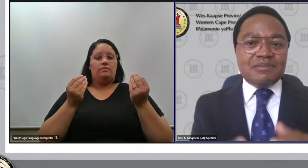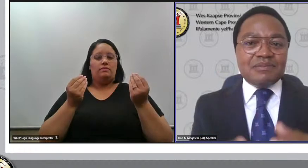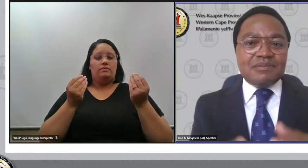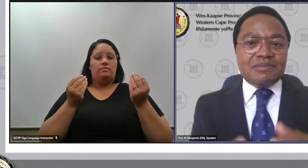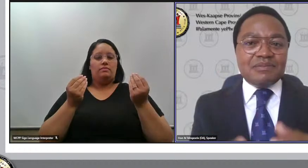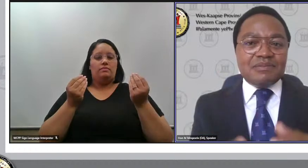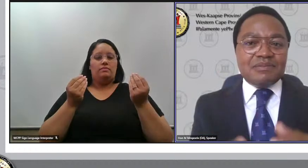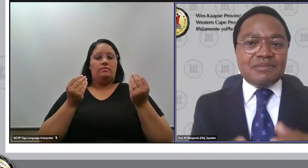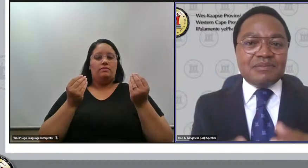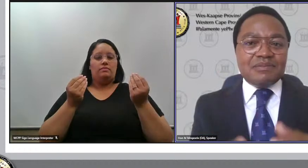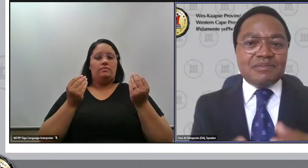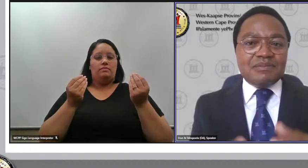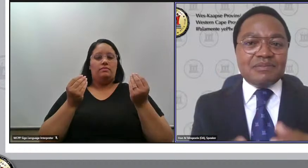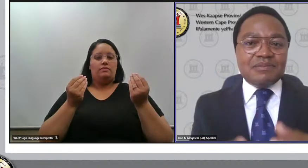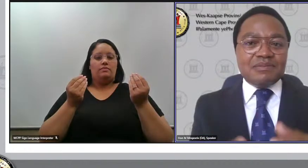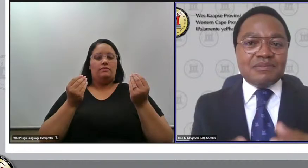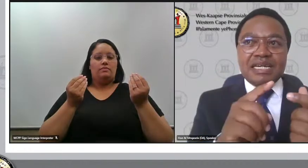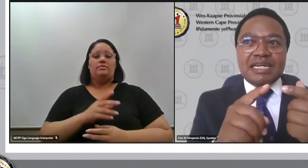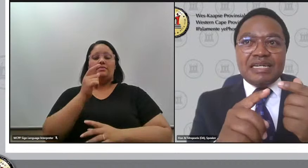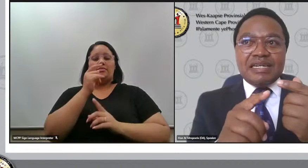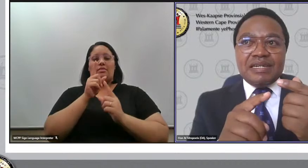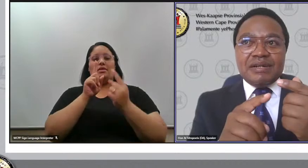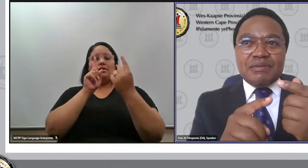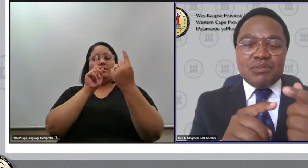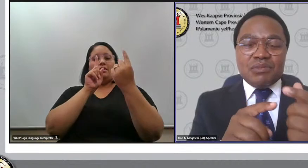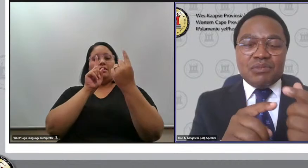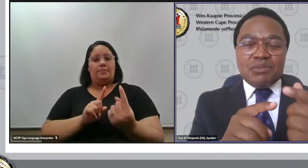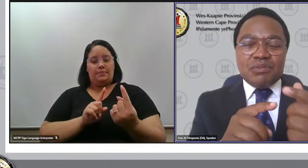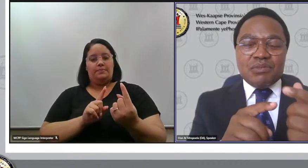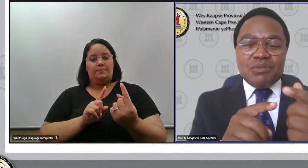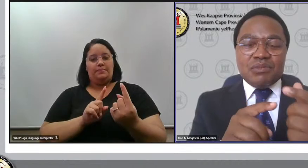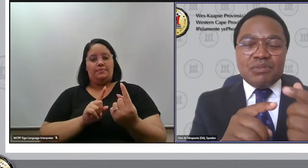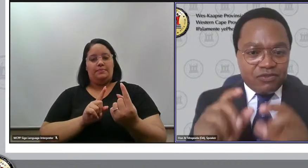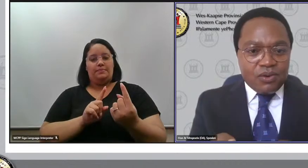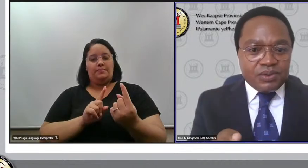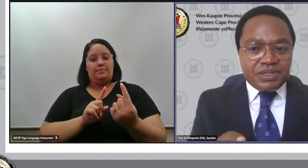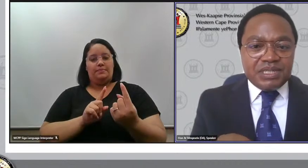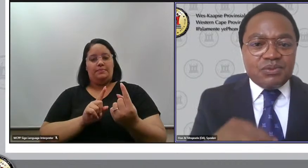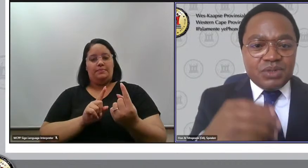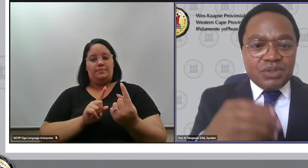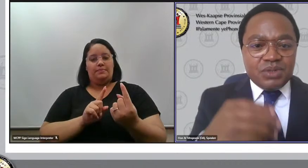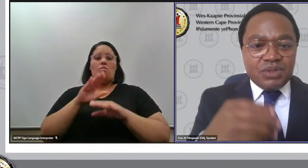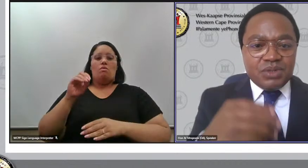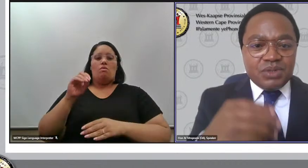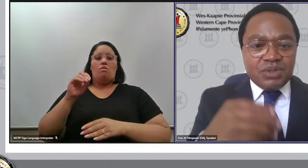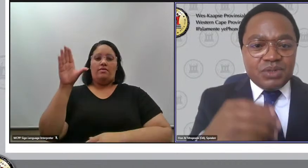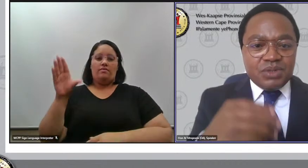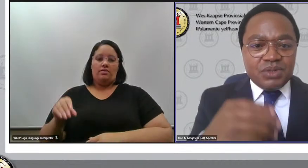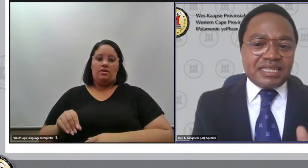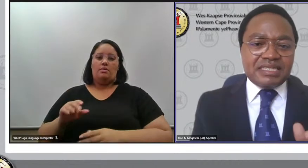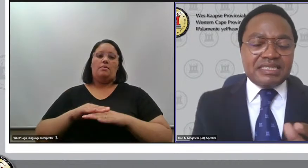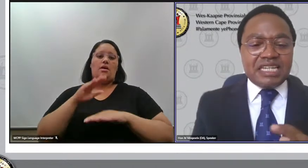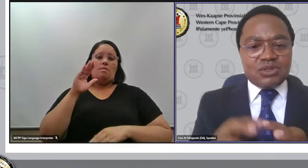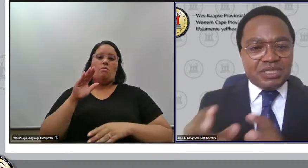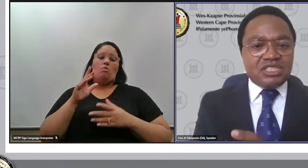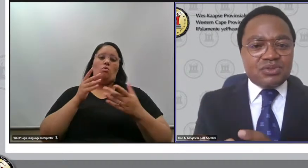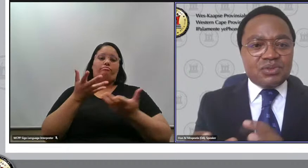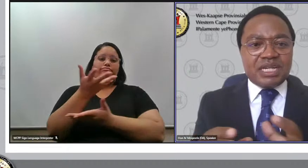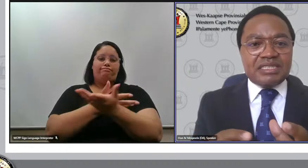to do the in-person more than what we can afford, which then becomes a debate